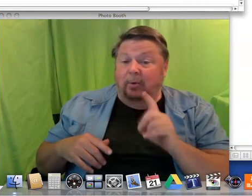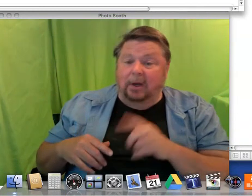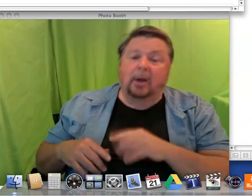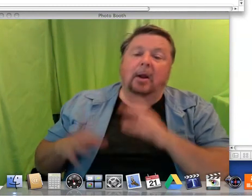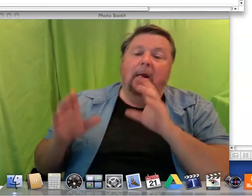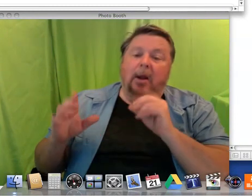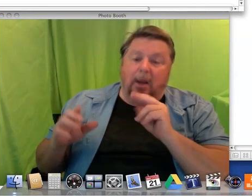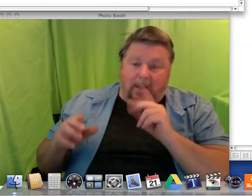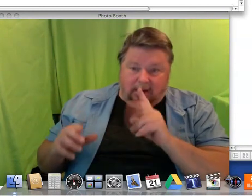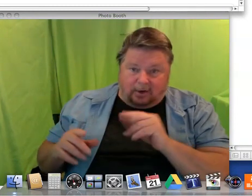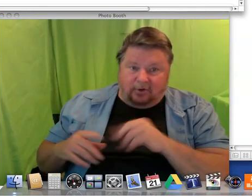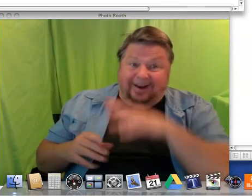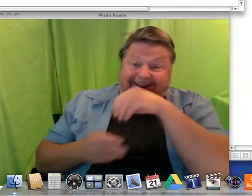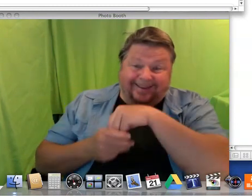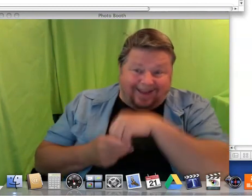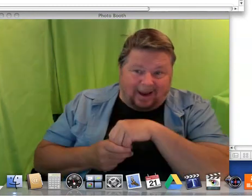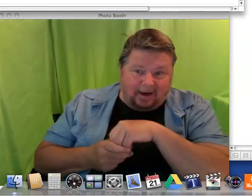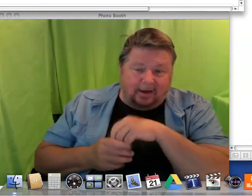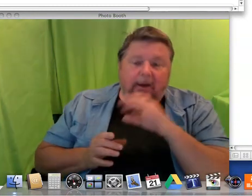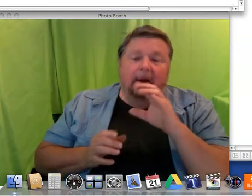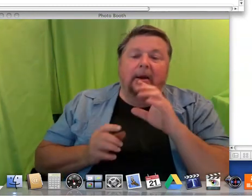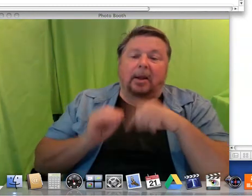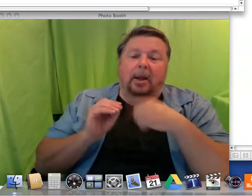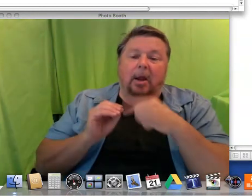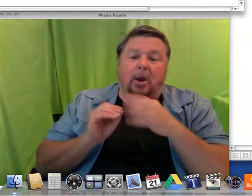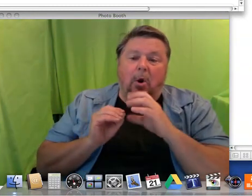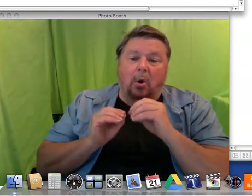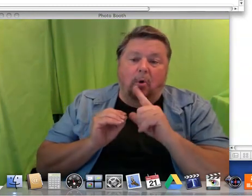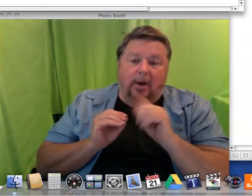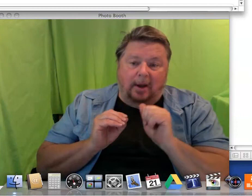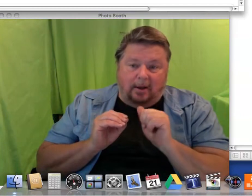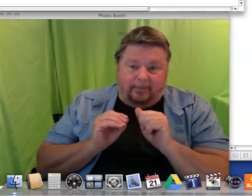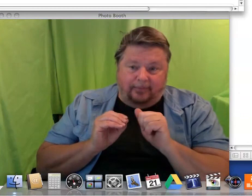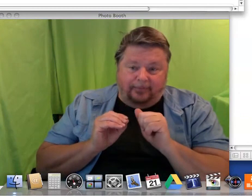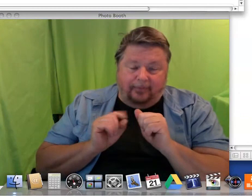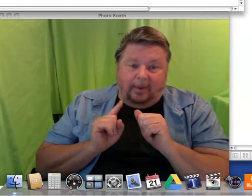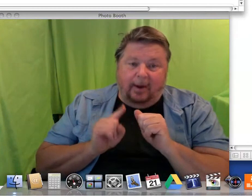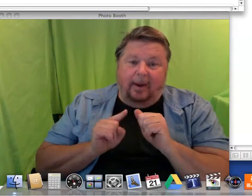liquid conduction inside the cochlea.